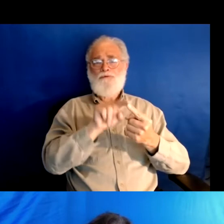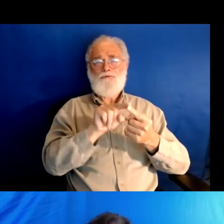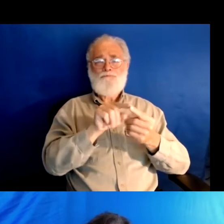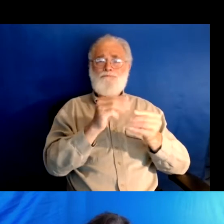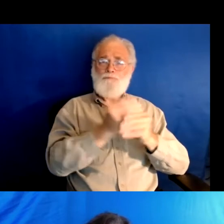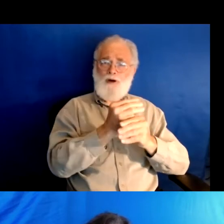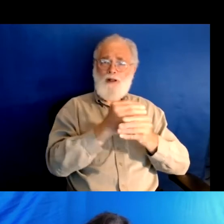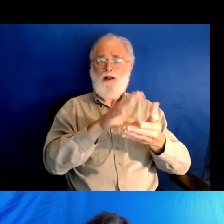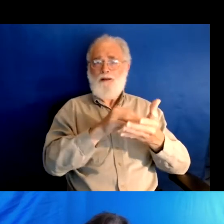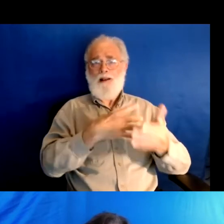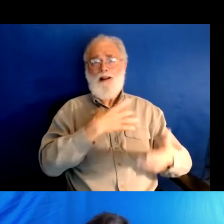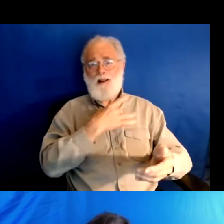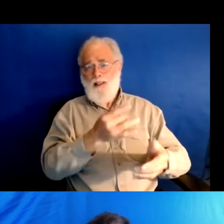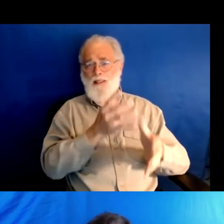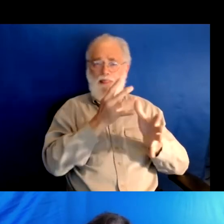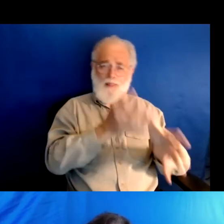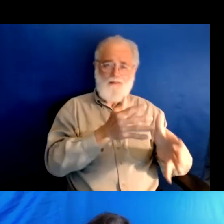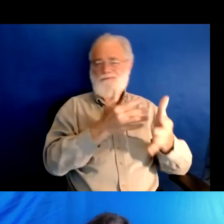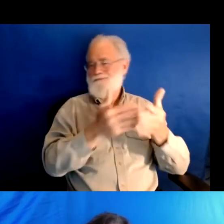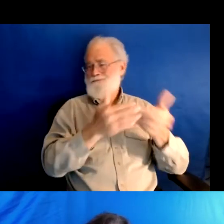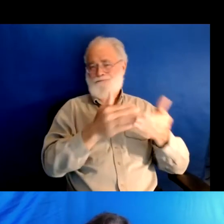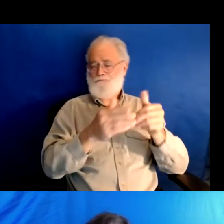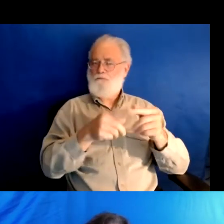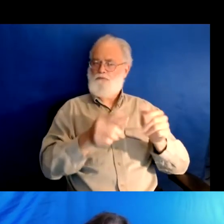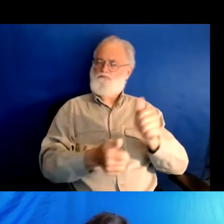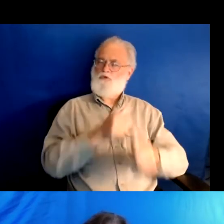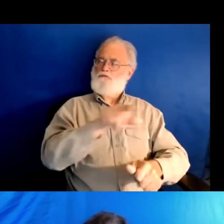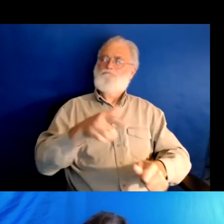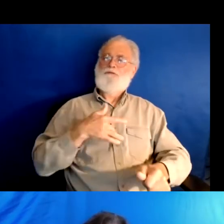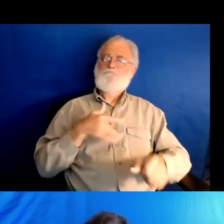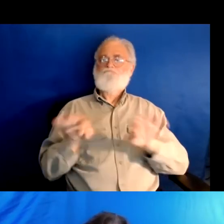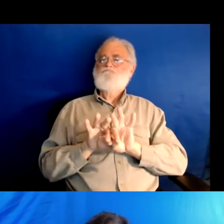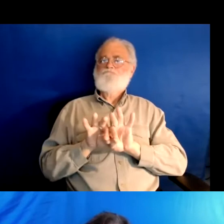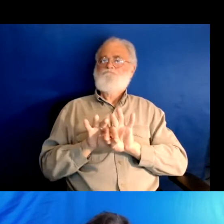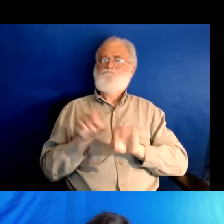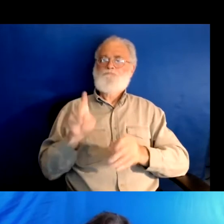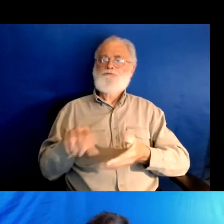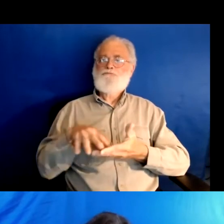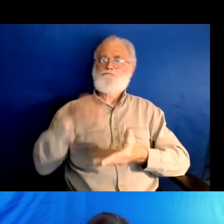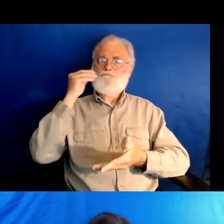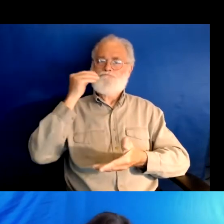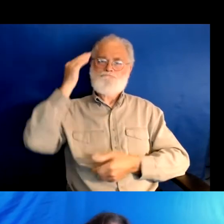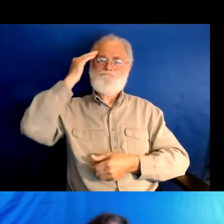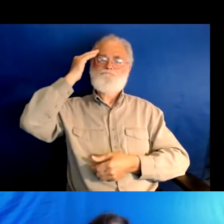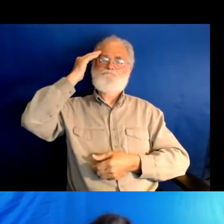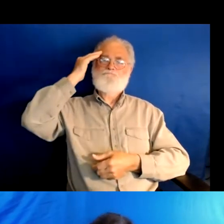though, their attitudes to math and liking to learn, or whether or not they like, most of them, felt